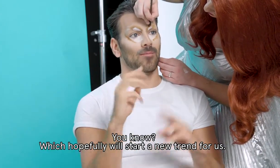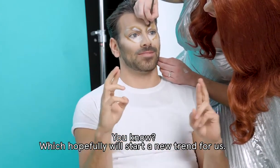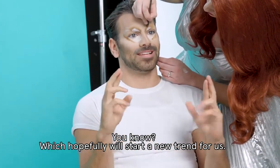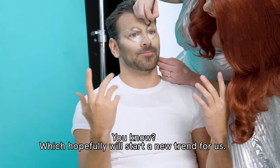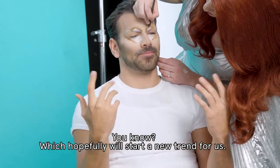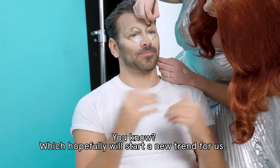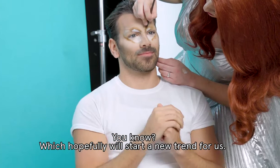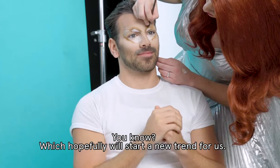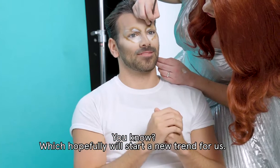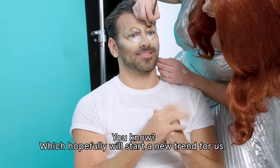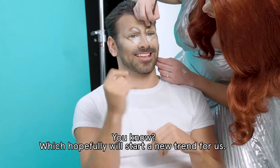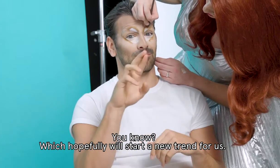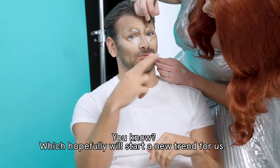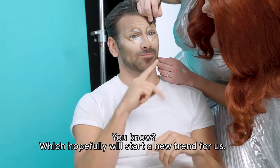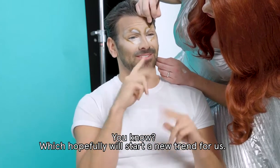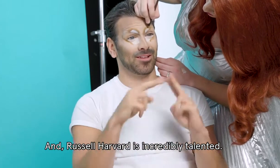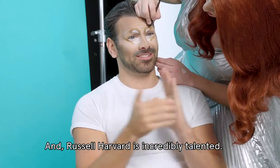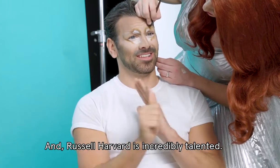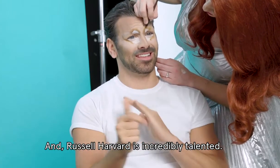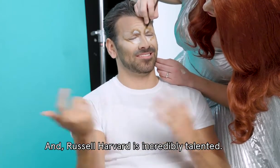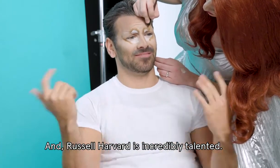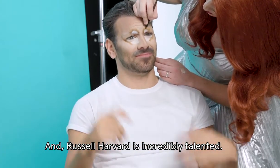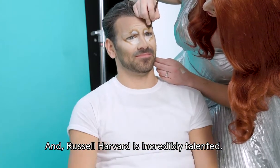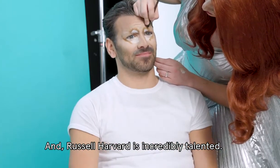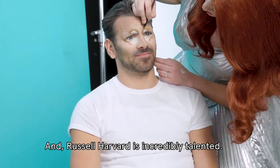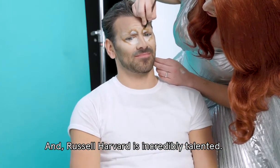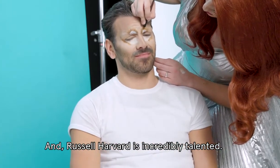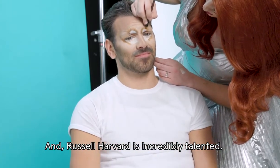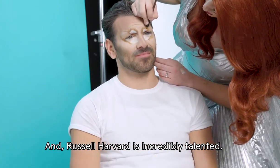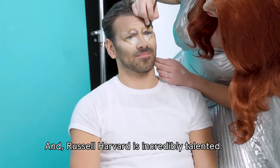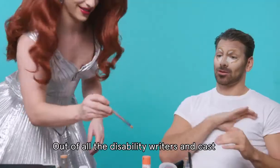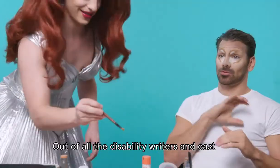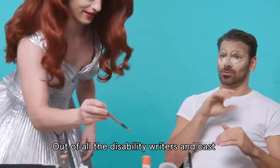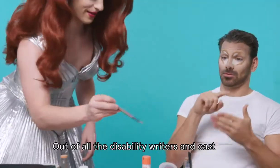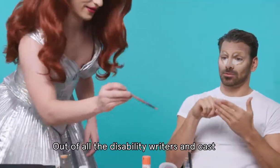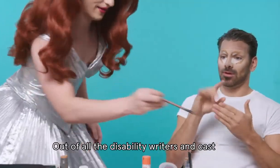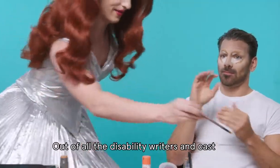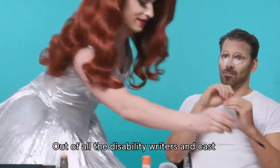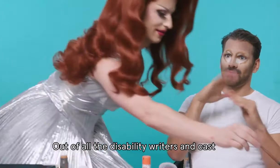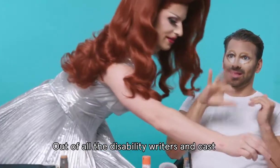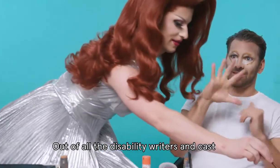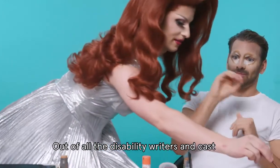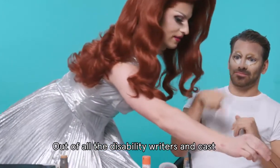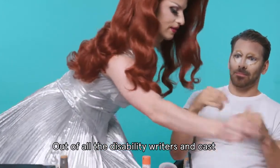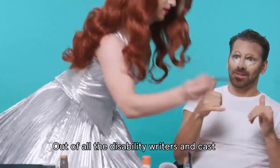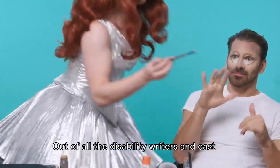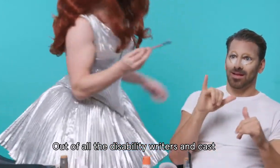which hopefully will start a new trend for us. And Russell Harvard is incredibly talented. Out of all the, you know, disability writers